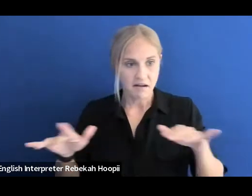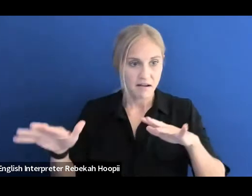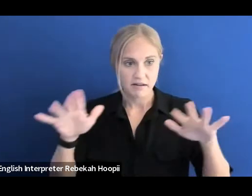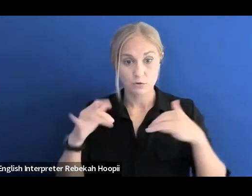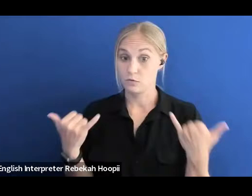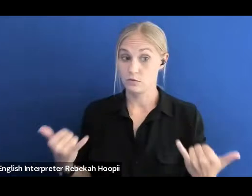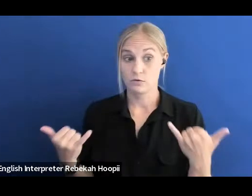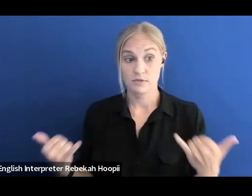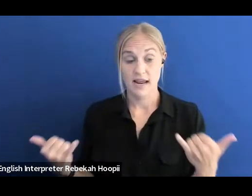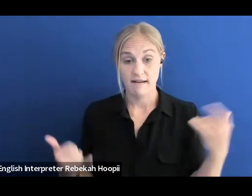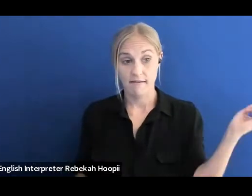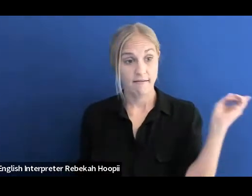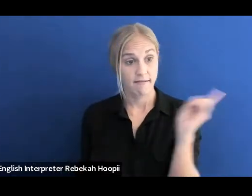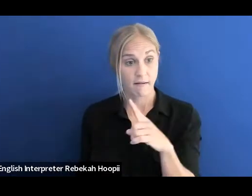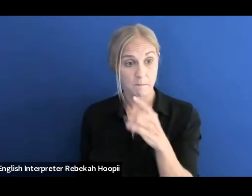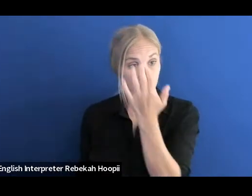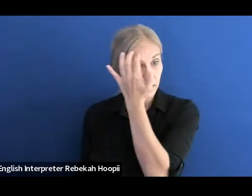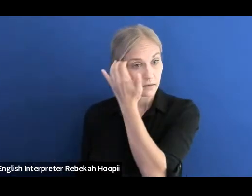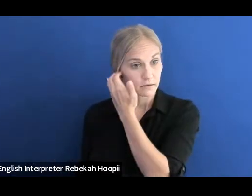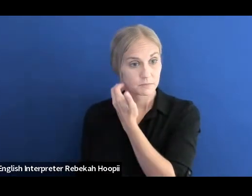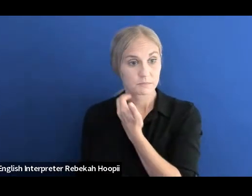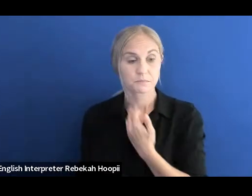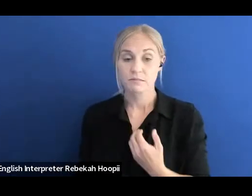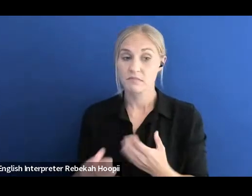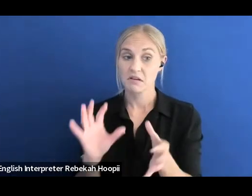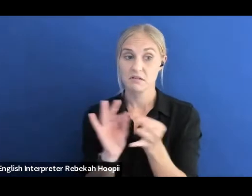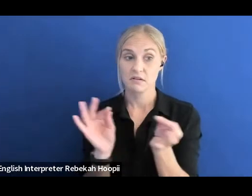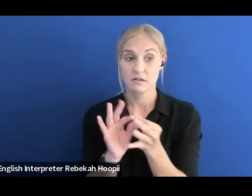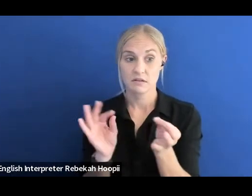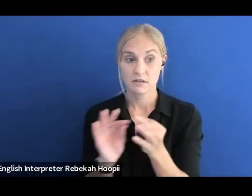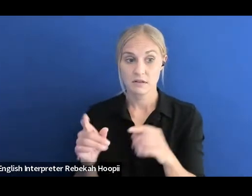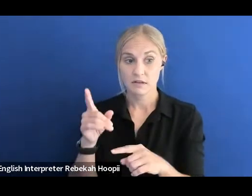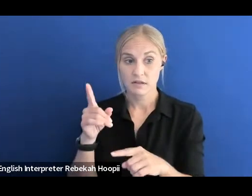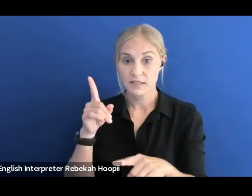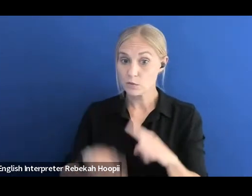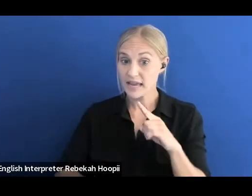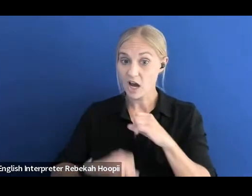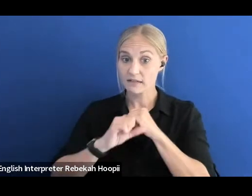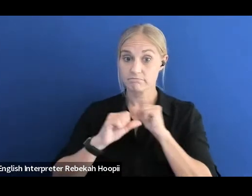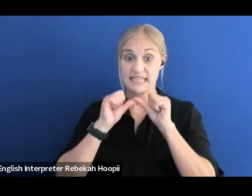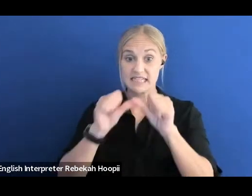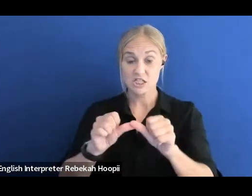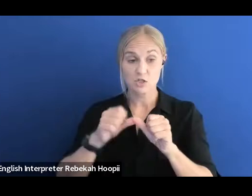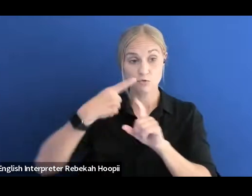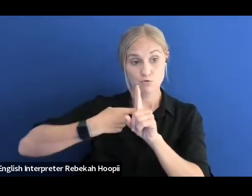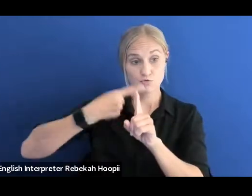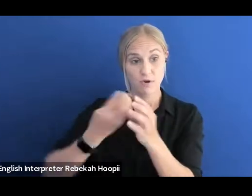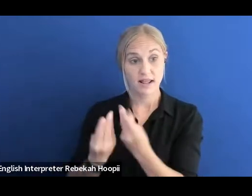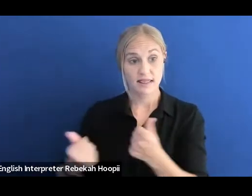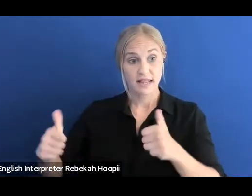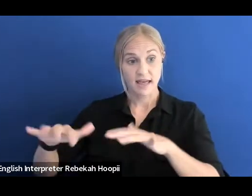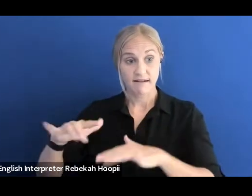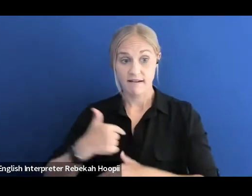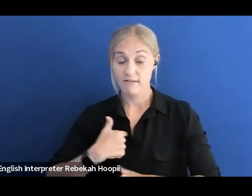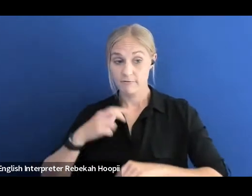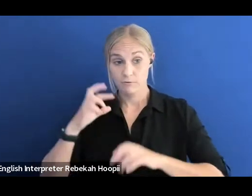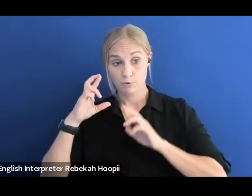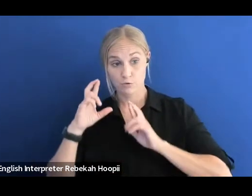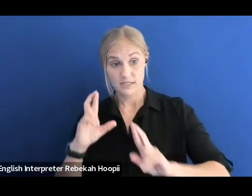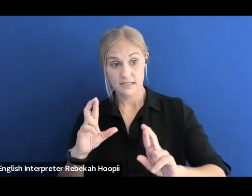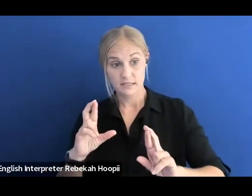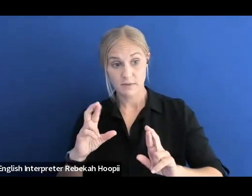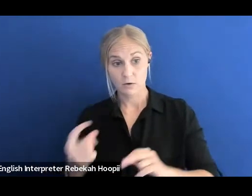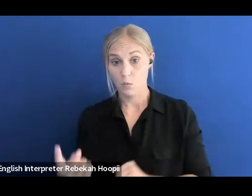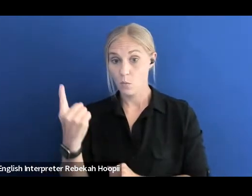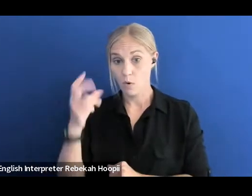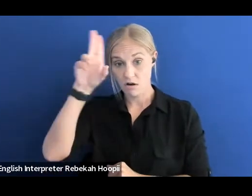today we come and we just continue to say that these leases cannot be extended. And I have to respect one of the